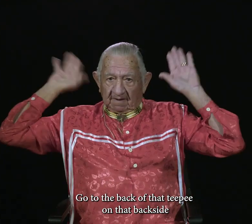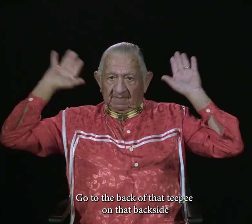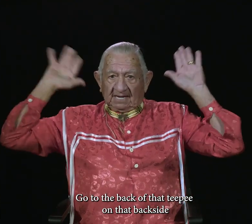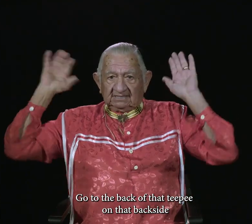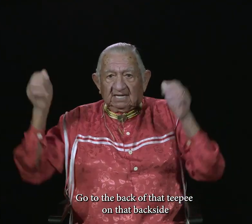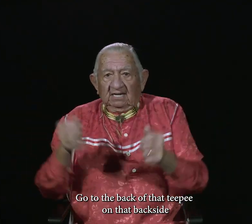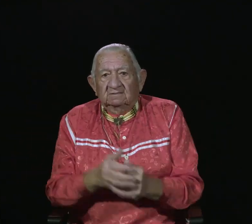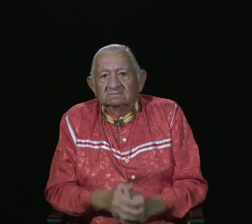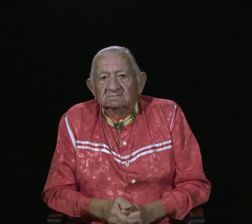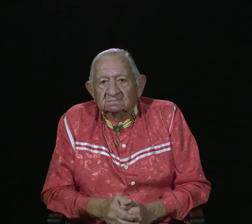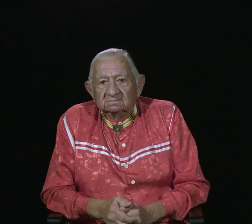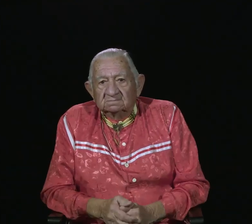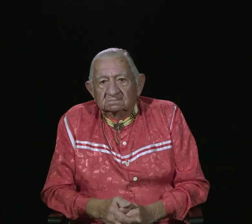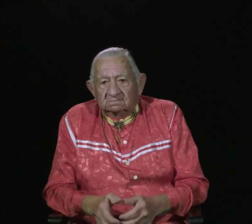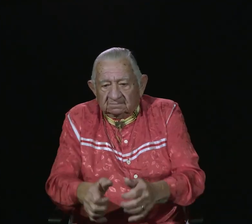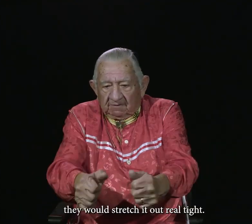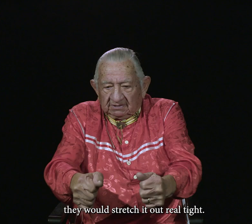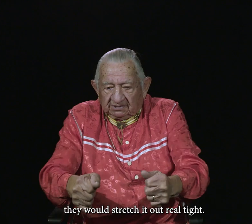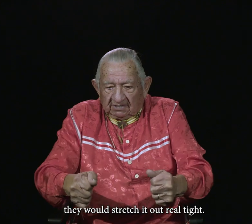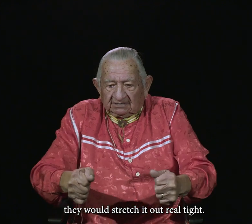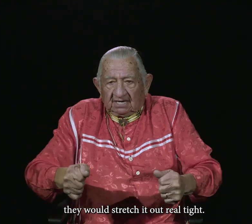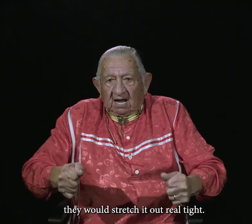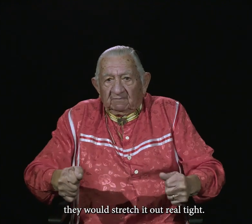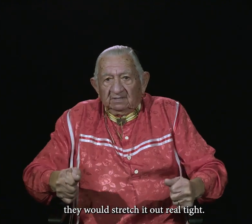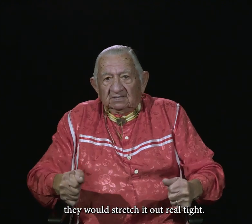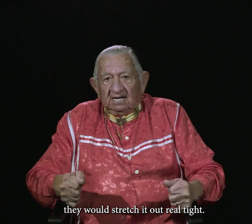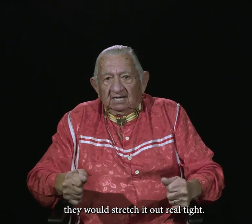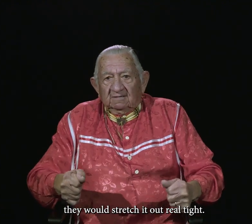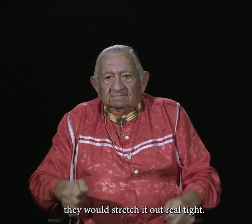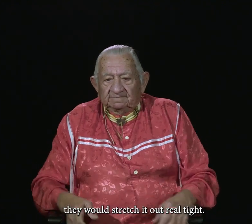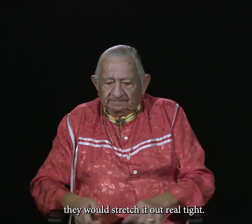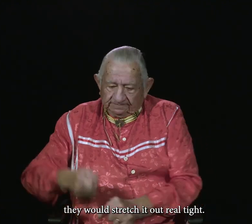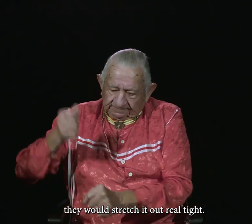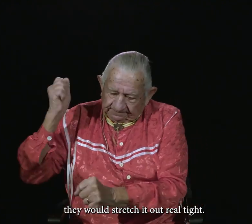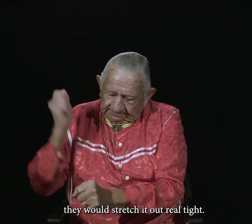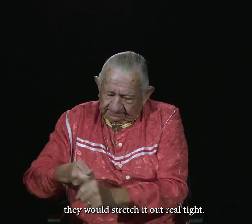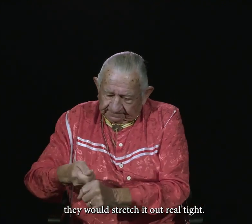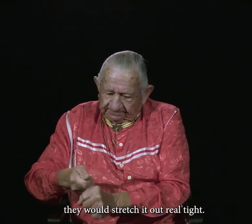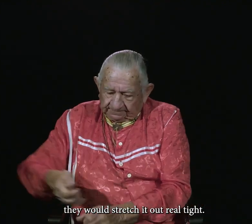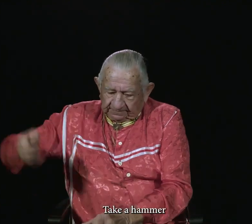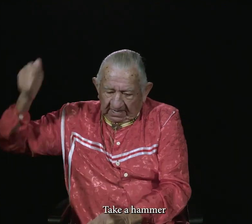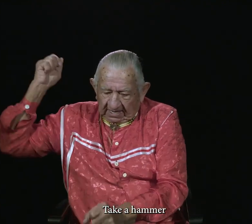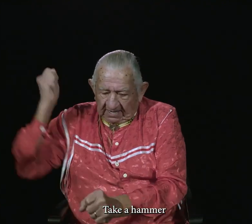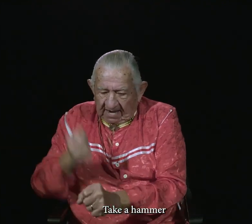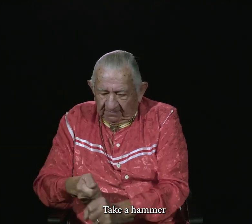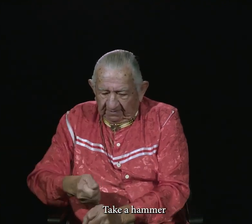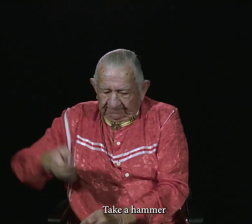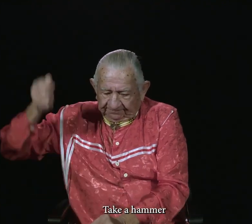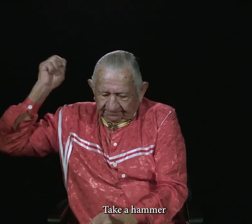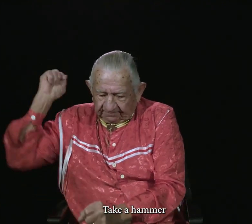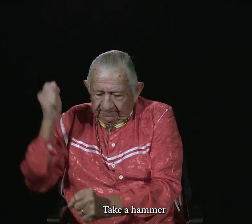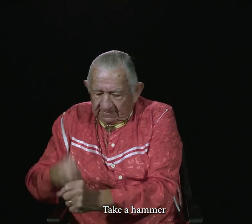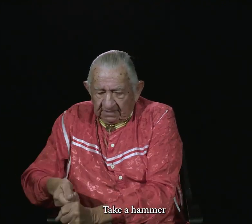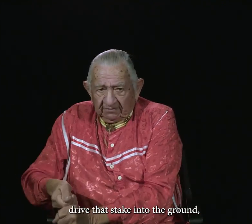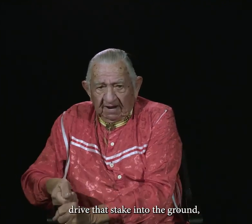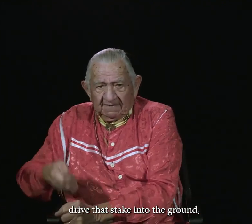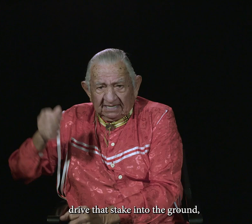back side. They would stretch it out real tight. take a hammer, drive that